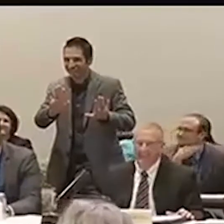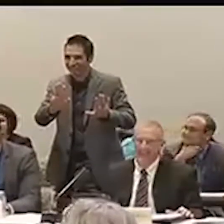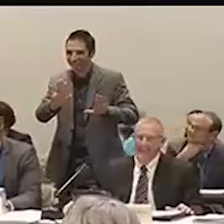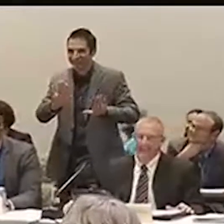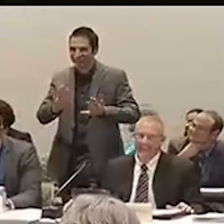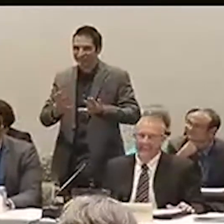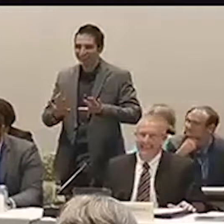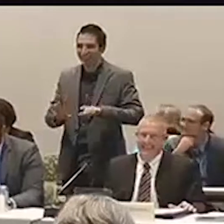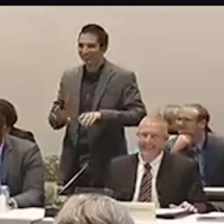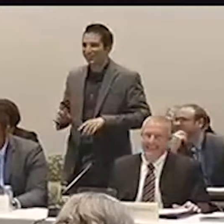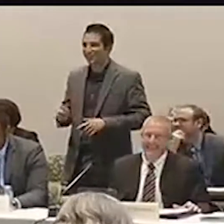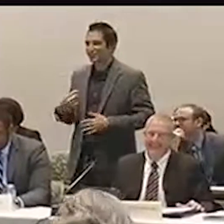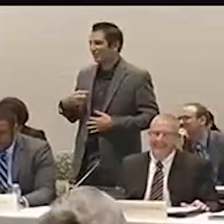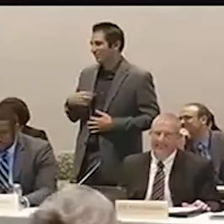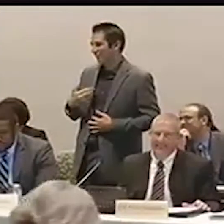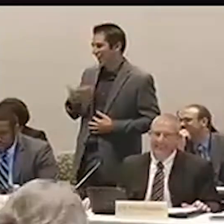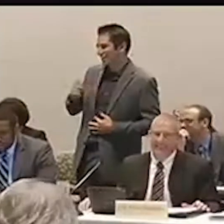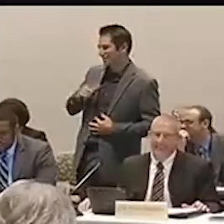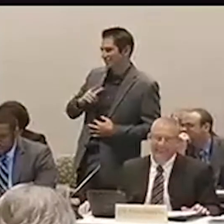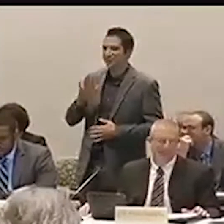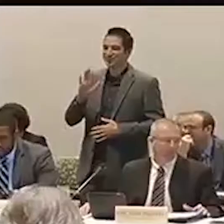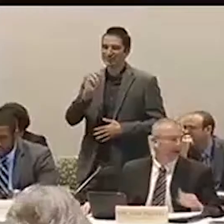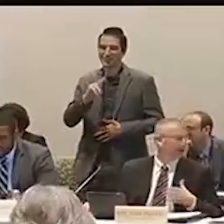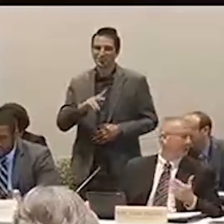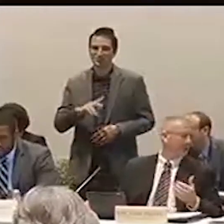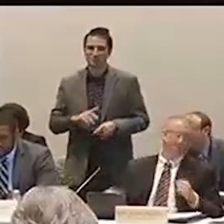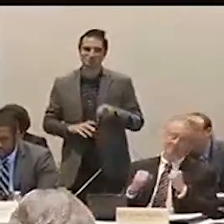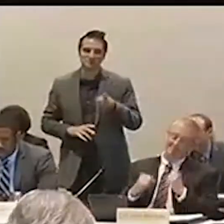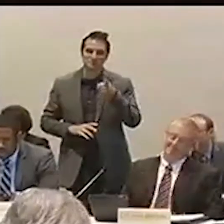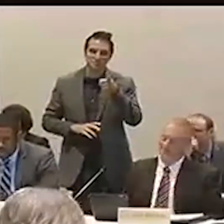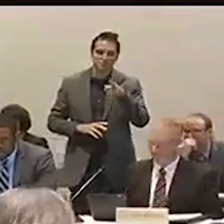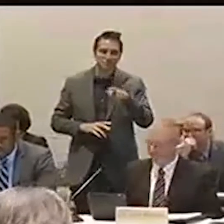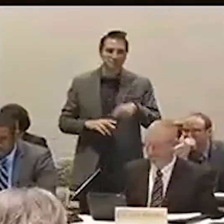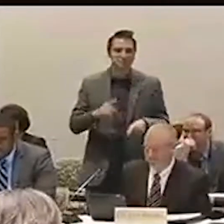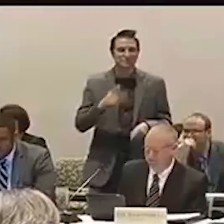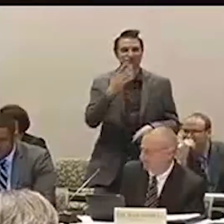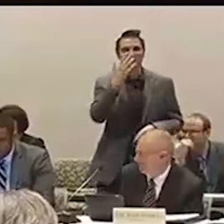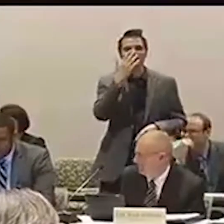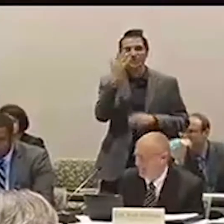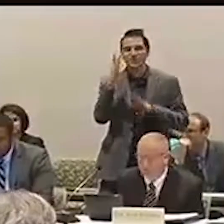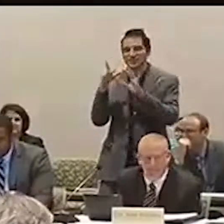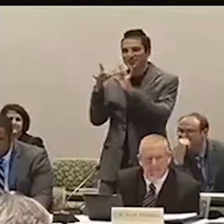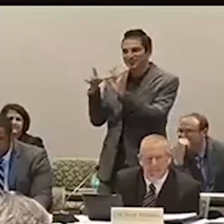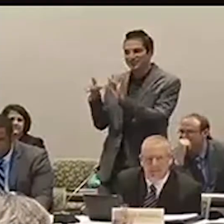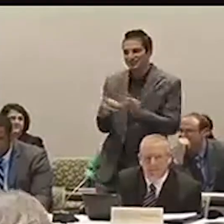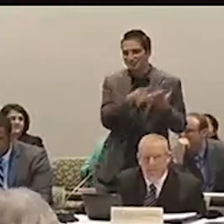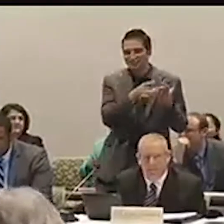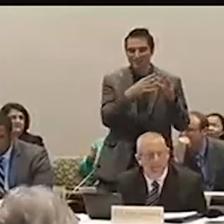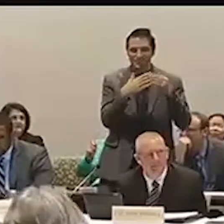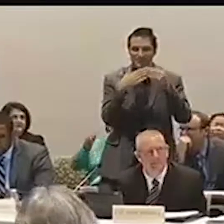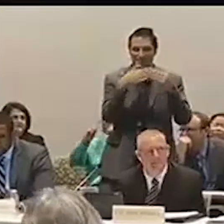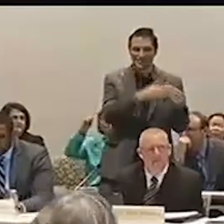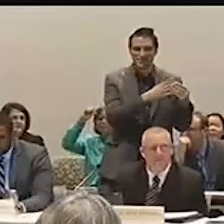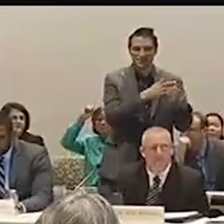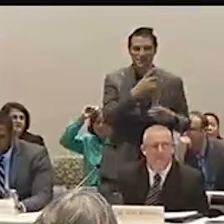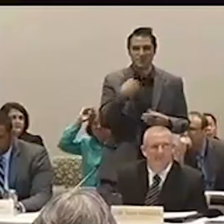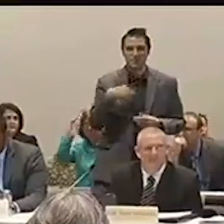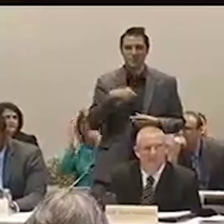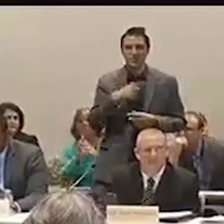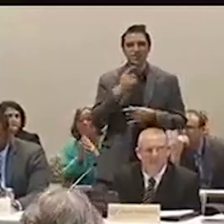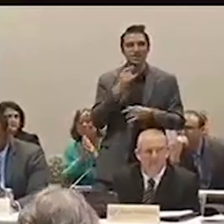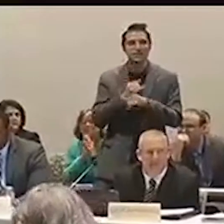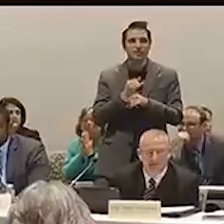But we had our turn. Yeah. That's right. Well, that's actually a good segue. So, I work at a place called the